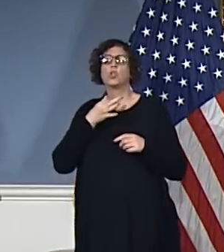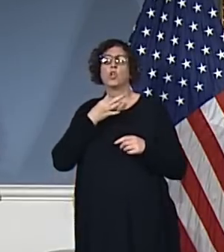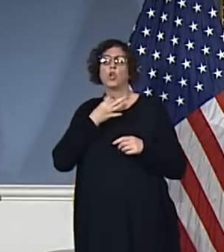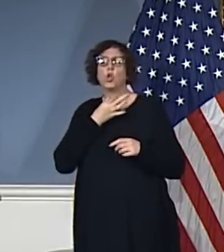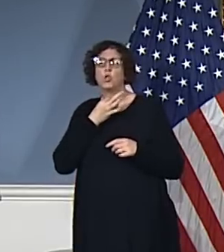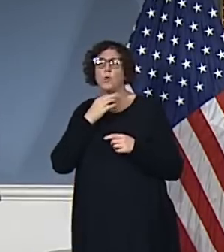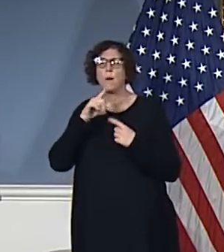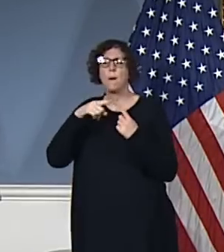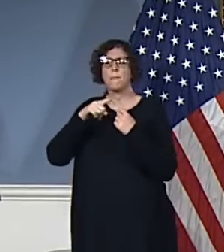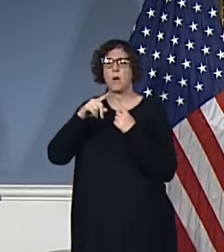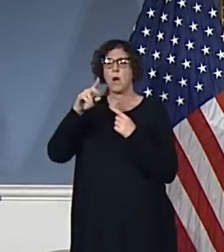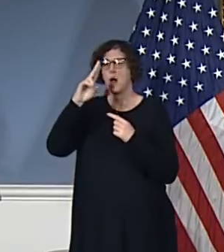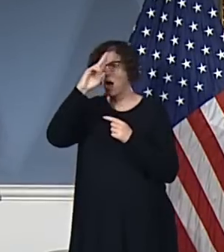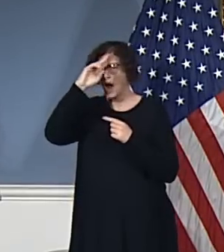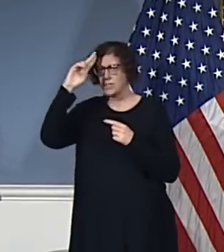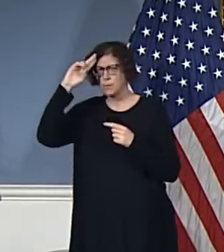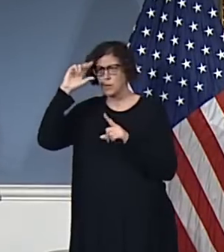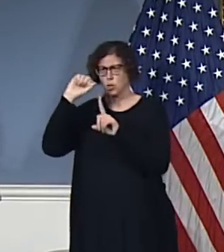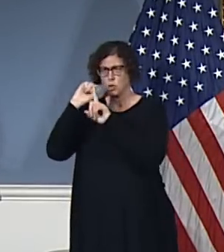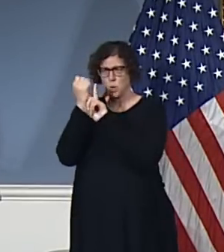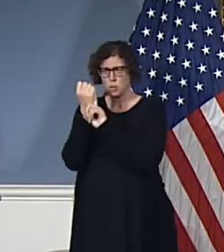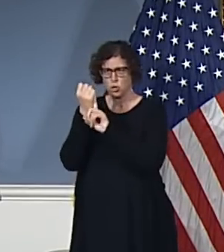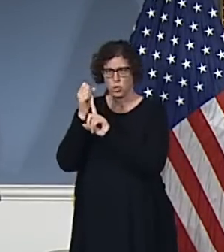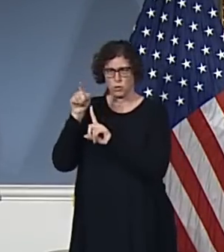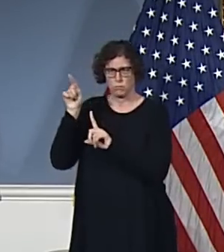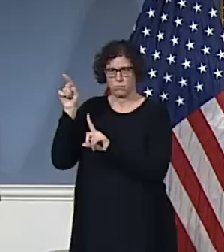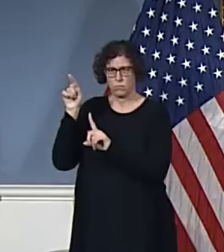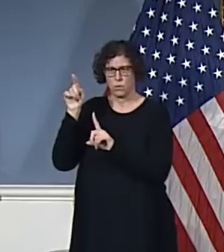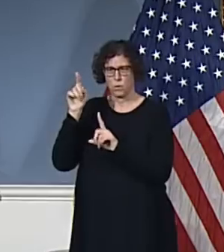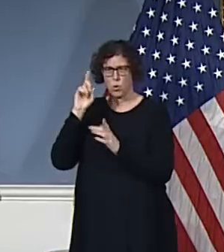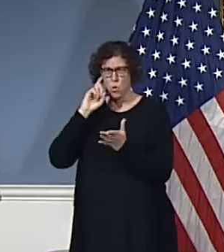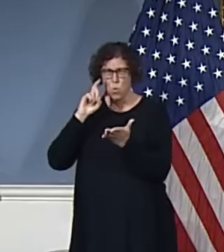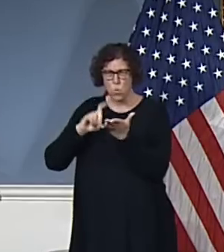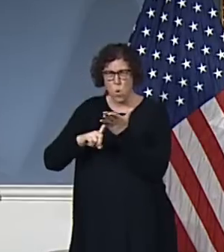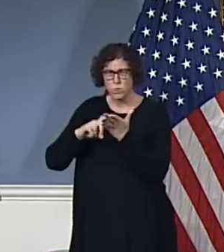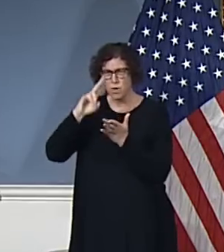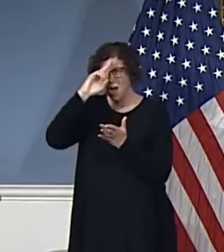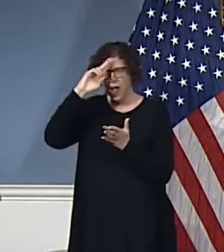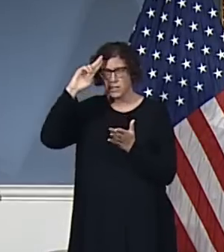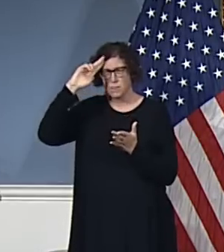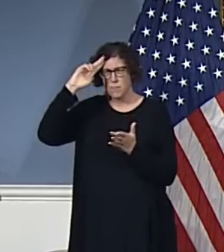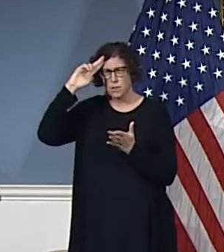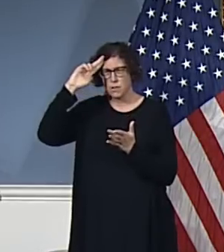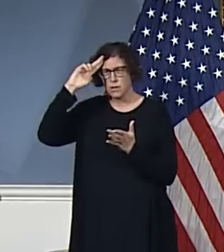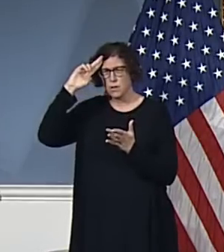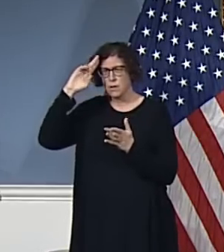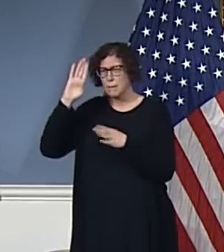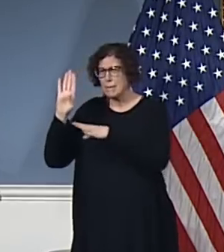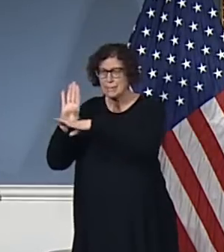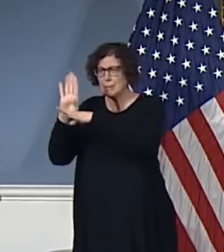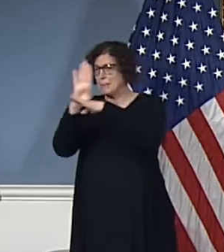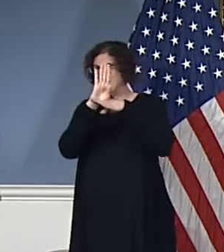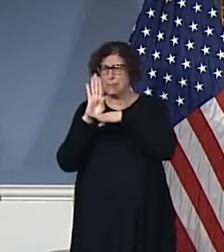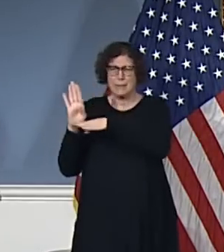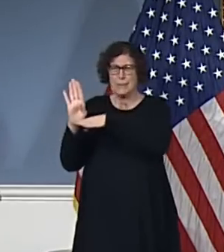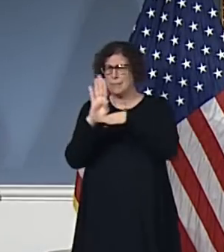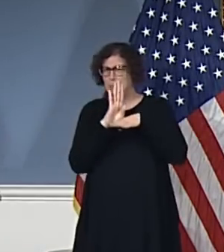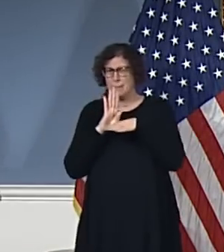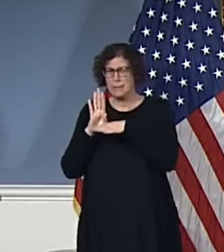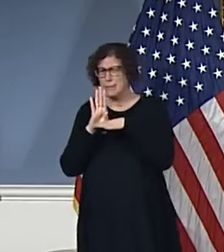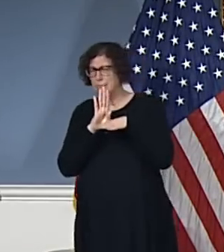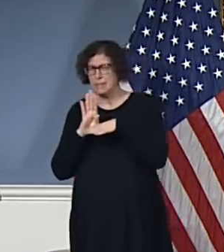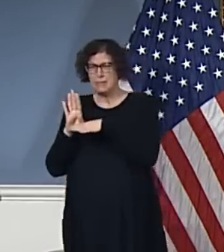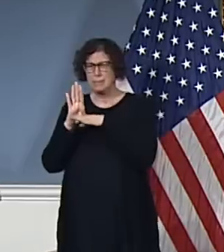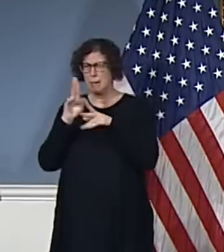lying on the floor because there are no beds. Is that real? Mitch, are you on the line still? Dr. Mitch Katz? I am on the line,